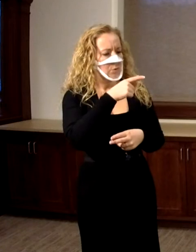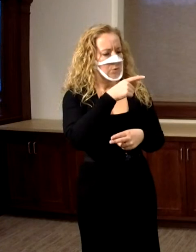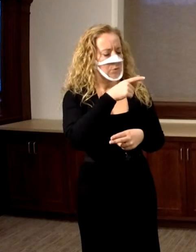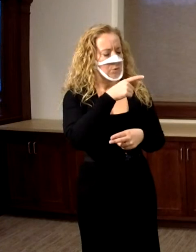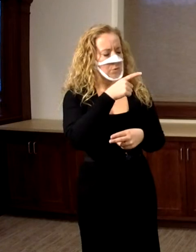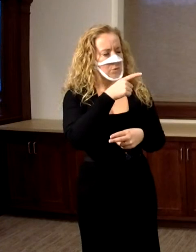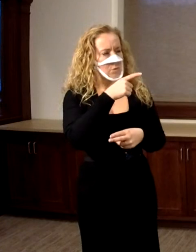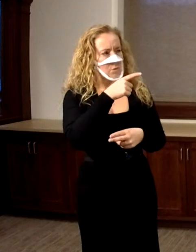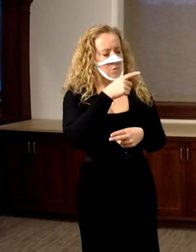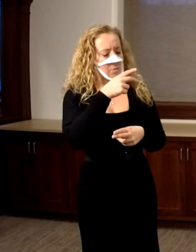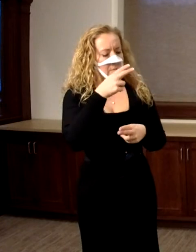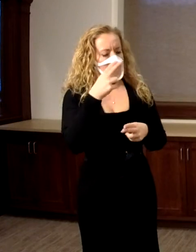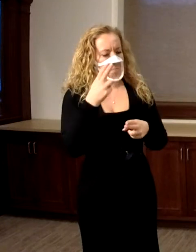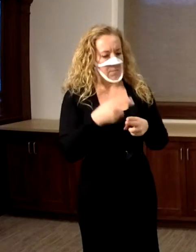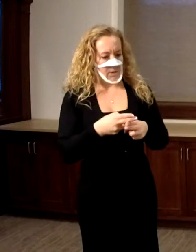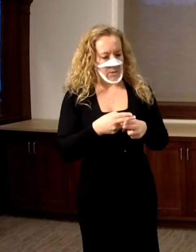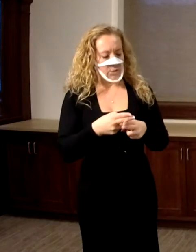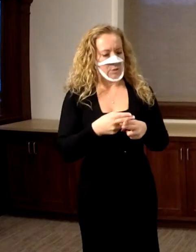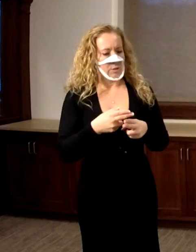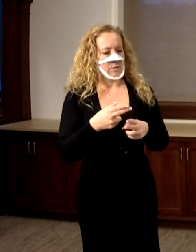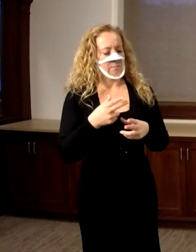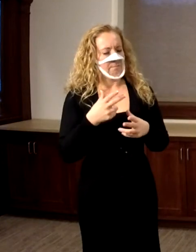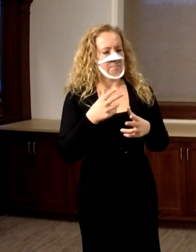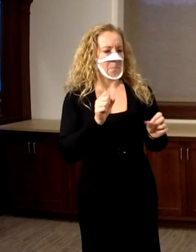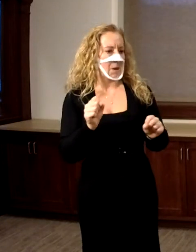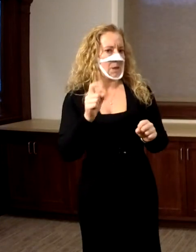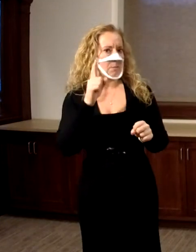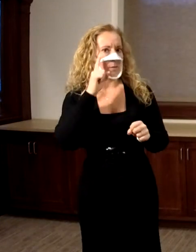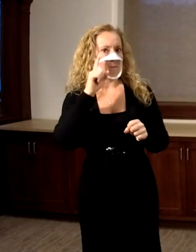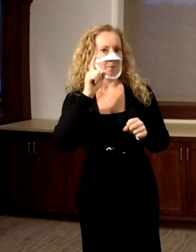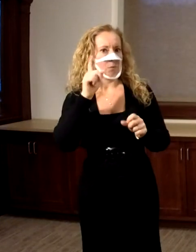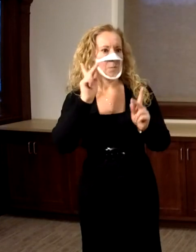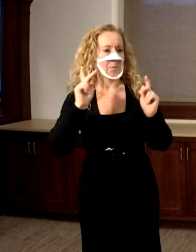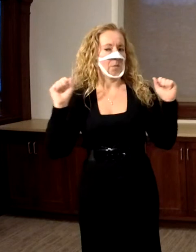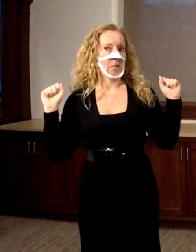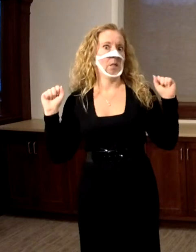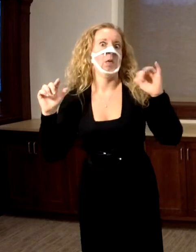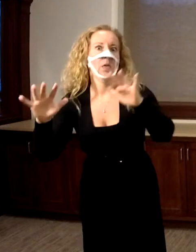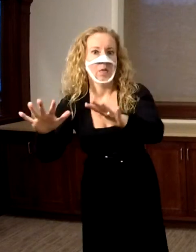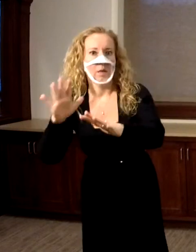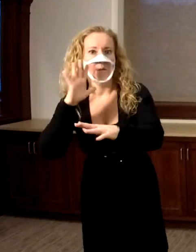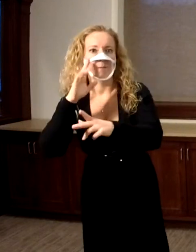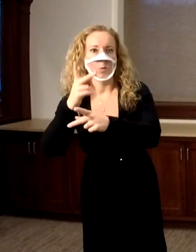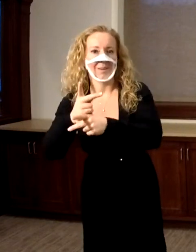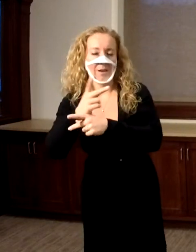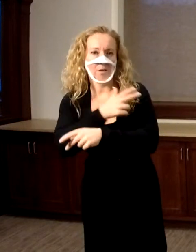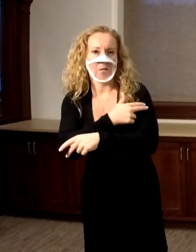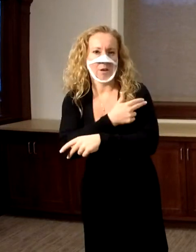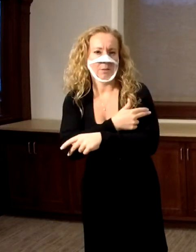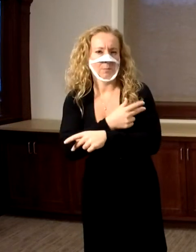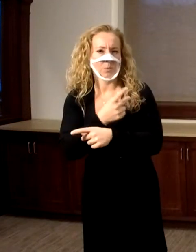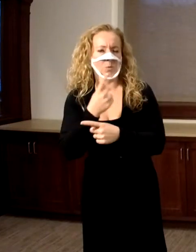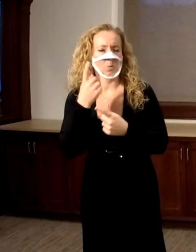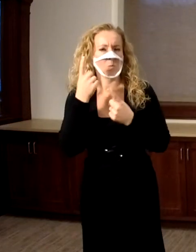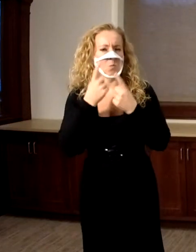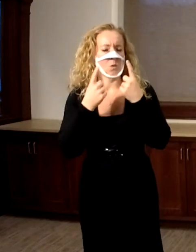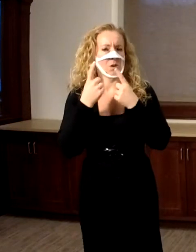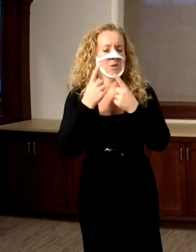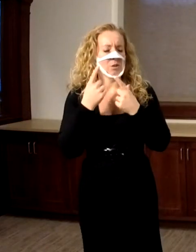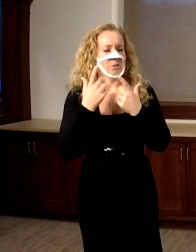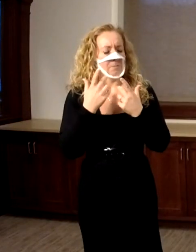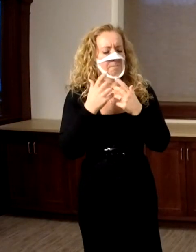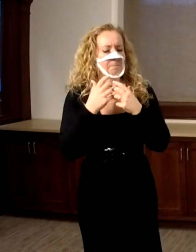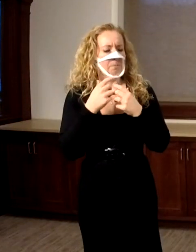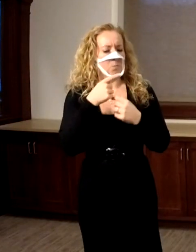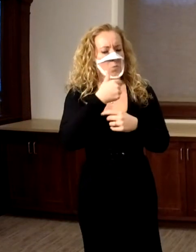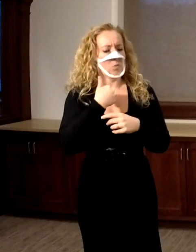Can you talk about whether there have been discussions at the county and medical level about the potential? And can you also say if there are any standards that have been set